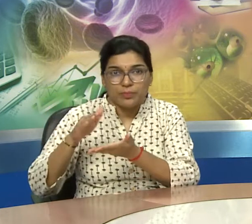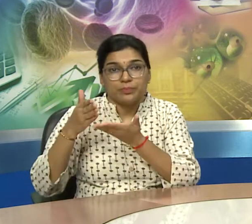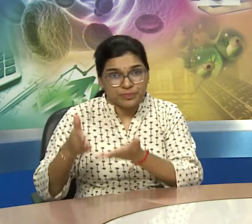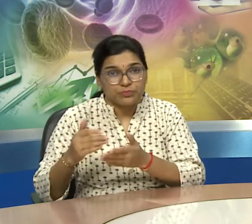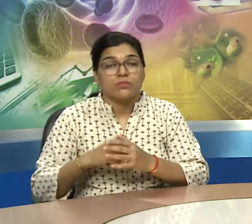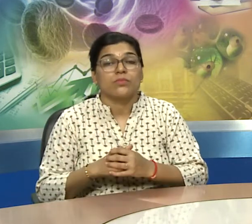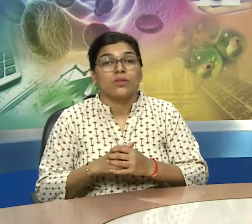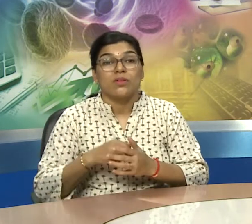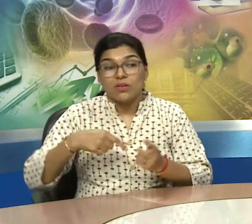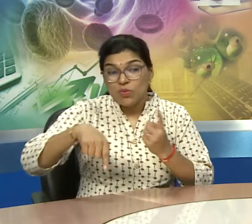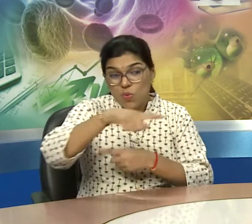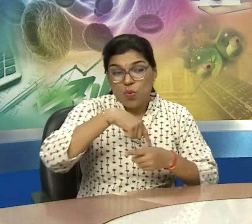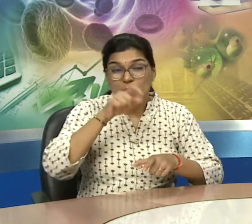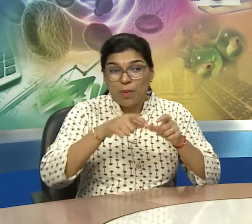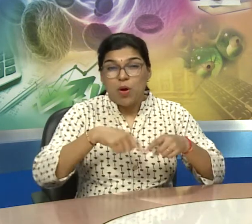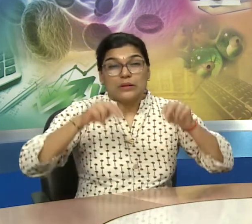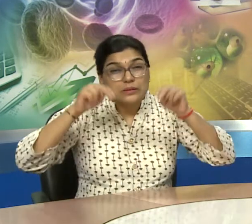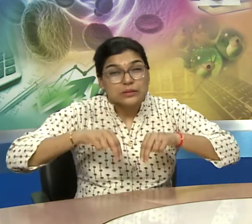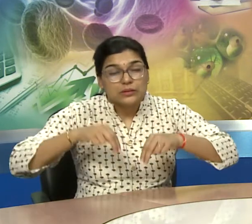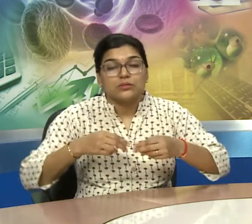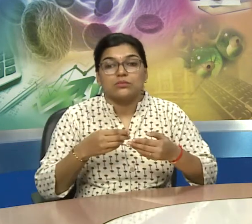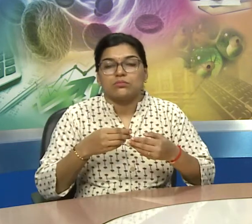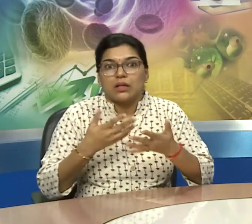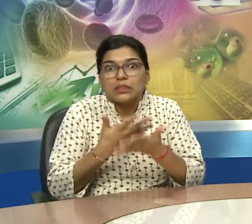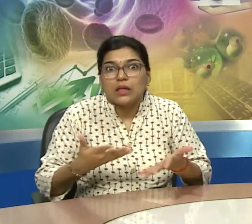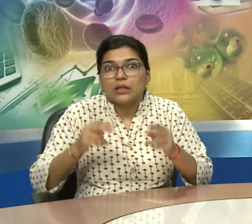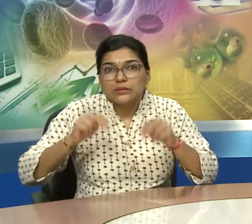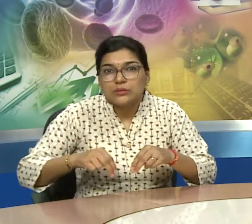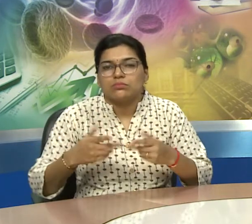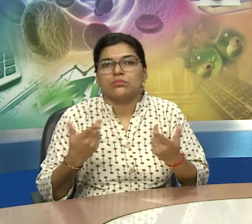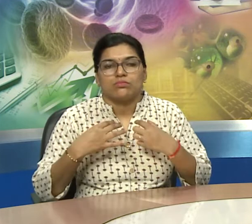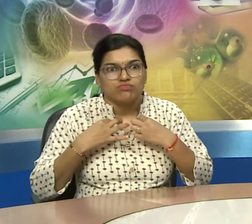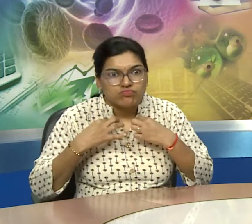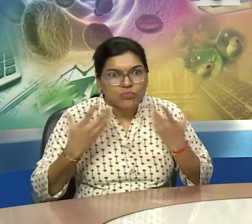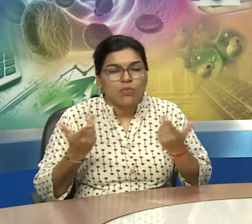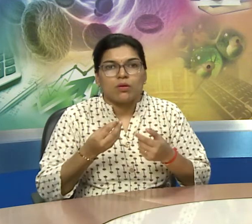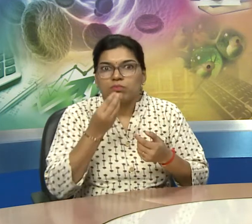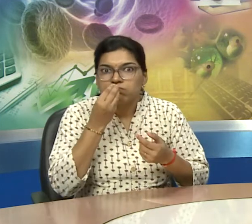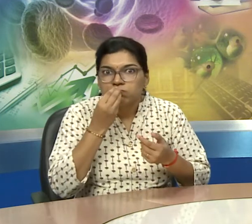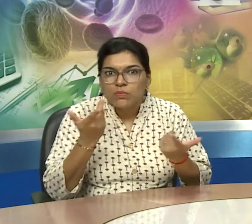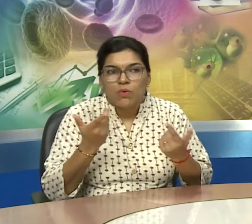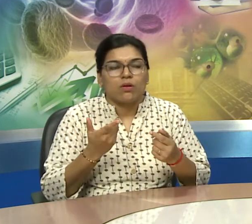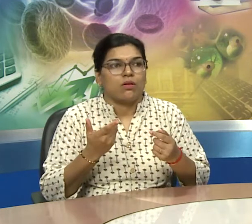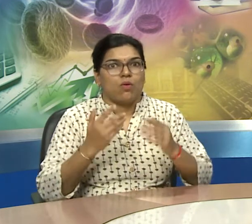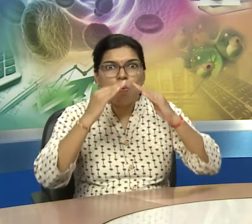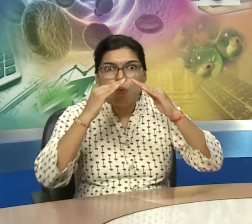the outside, from the outer place, which was not their local place, like